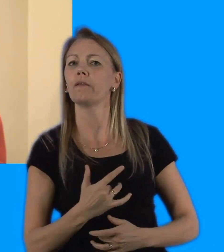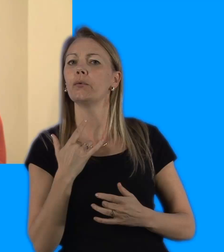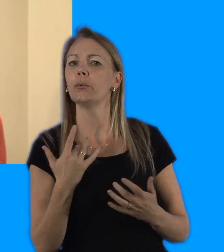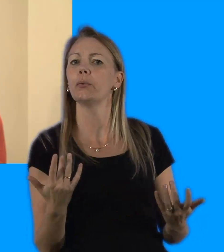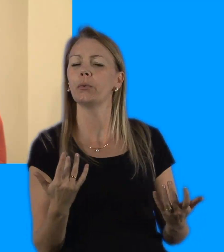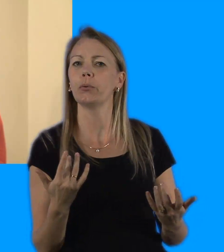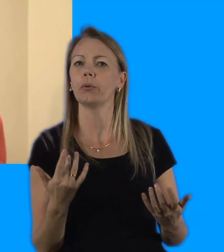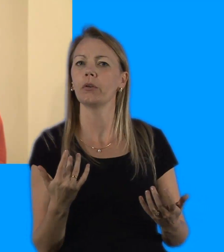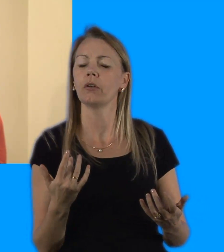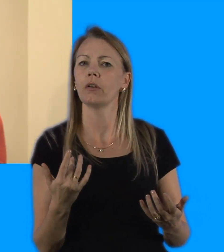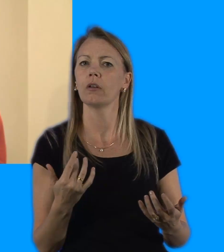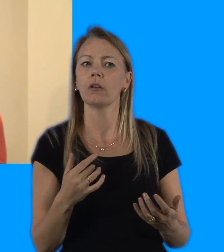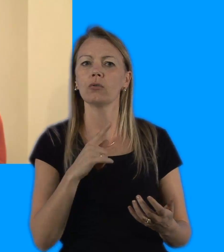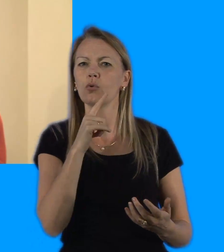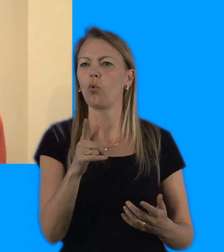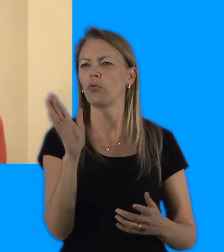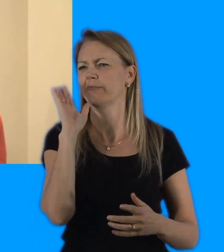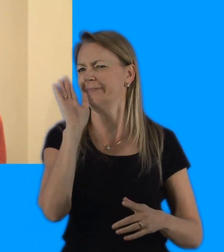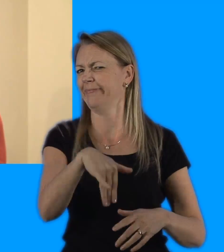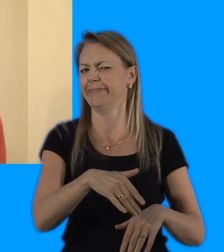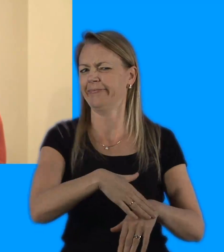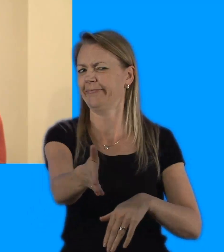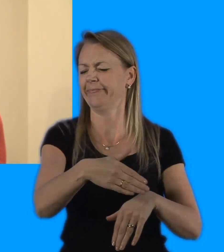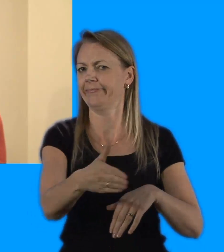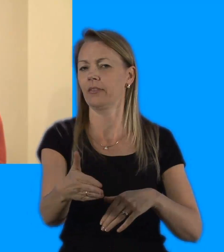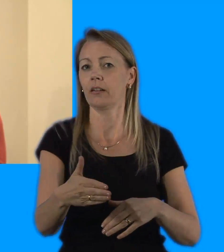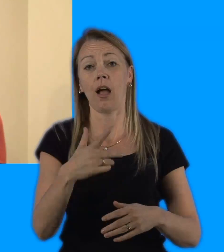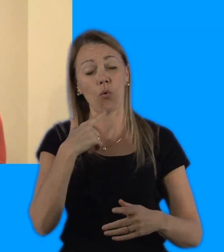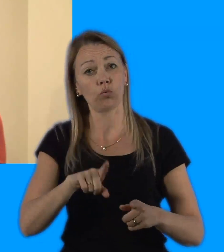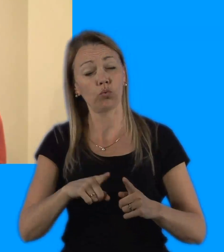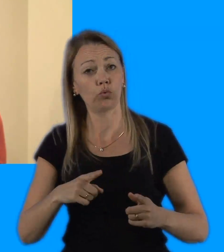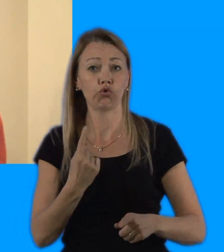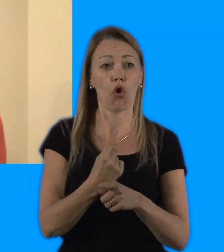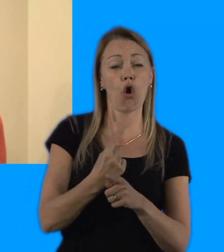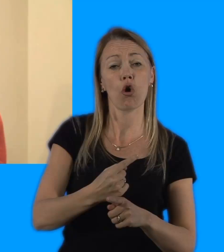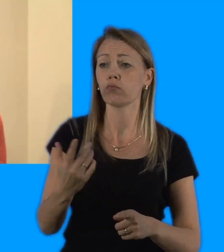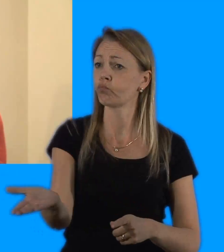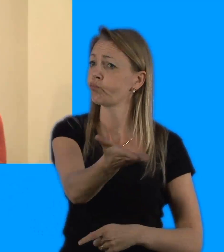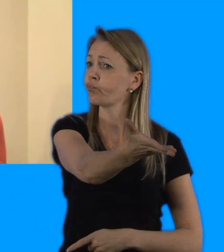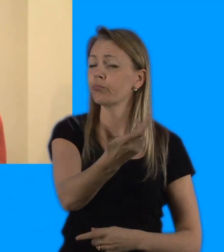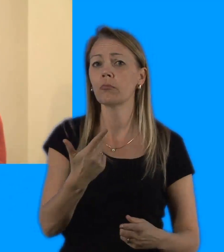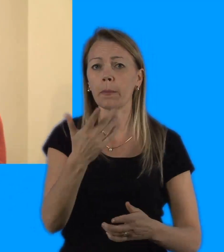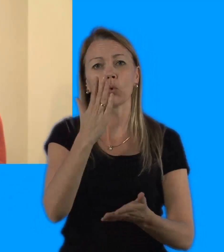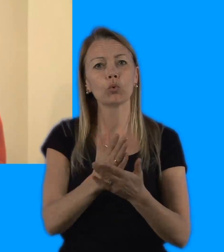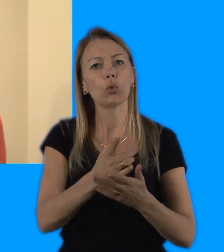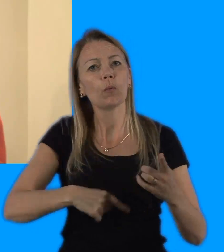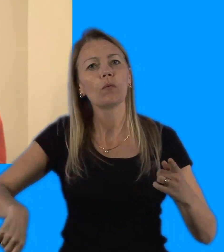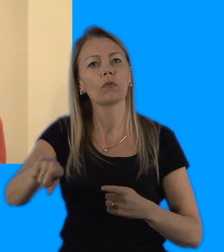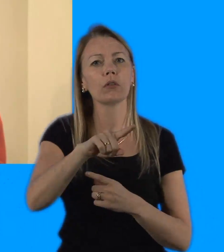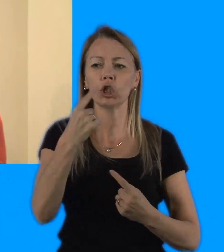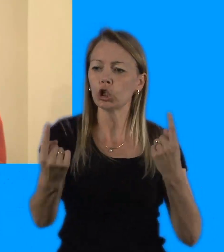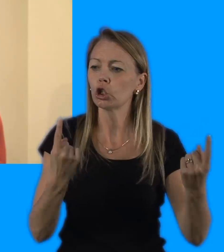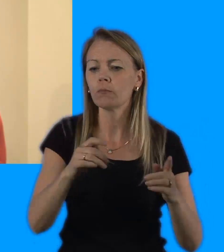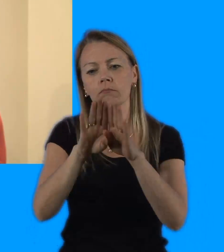seriously. And don't be complacent about it. And speak up when we have to make sure that everybody gets